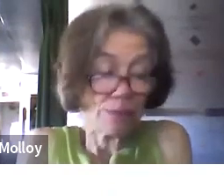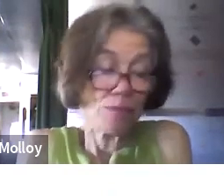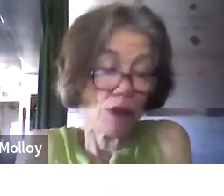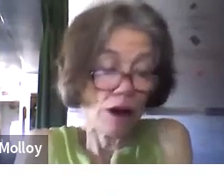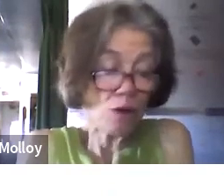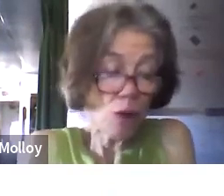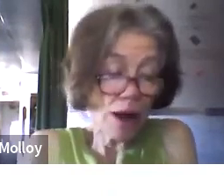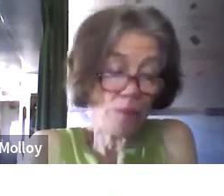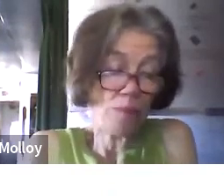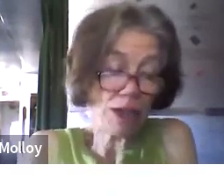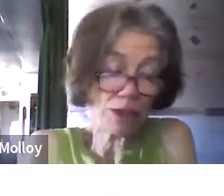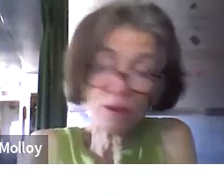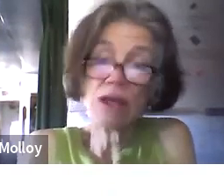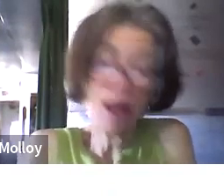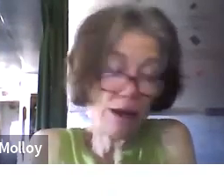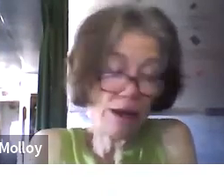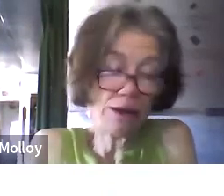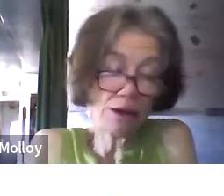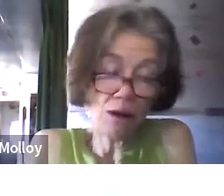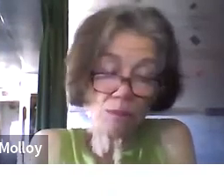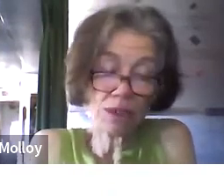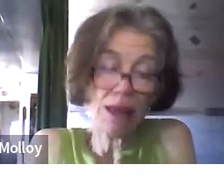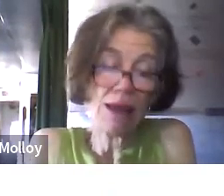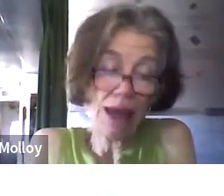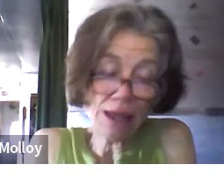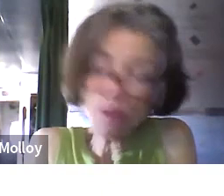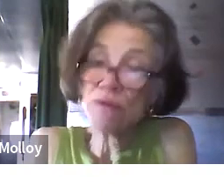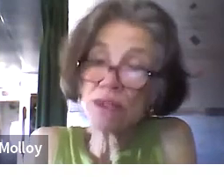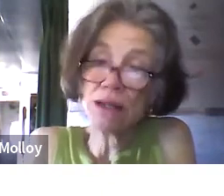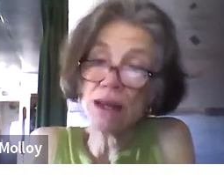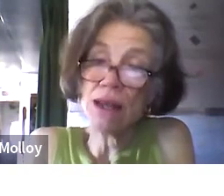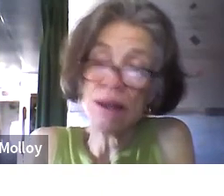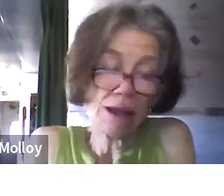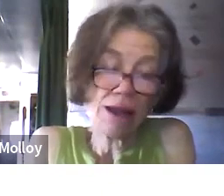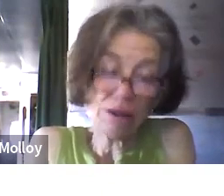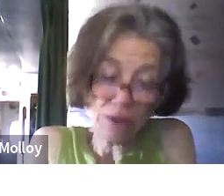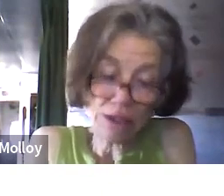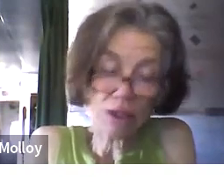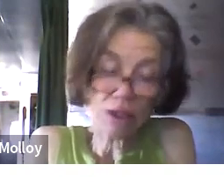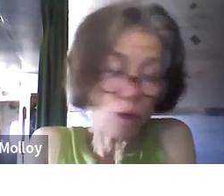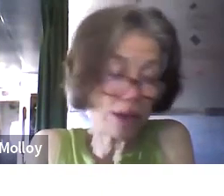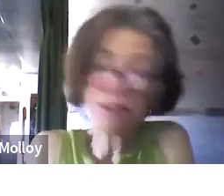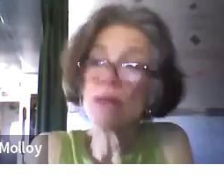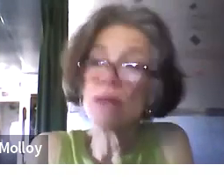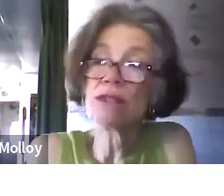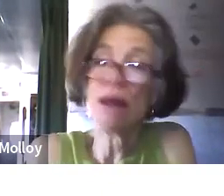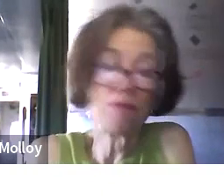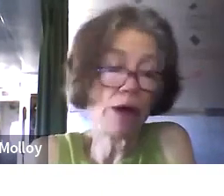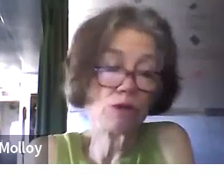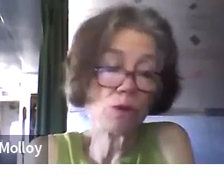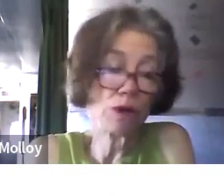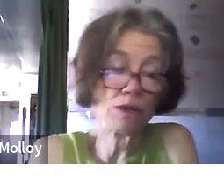Next, hardwire buzzers and intercoms at the facility entries so we can summon